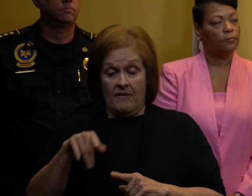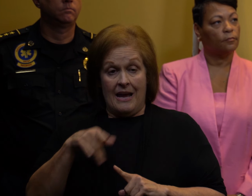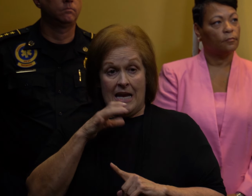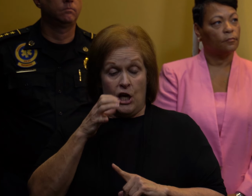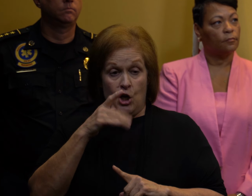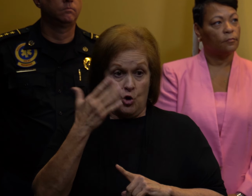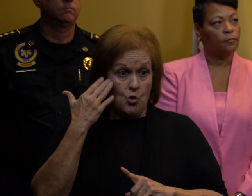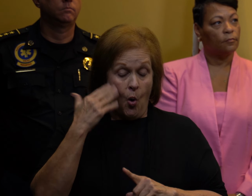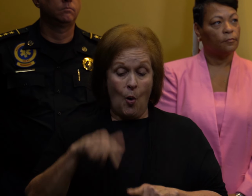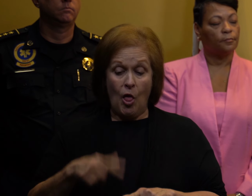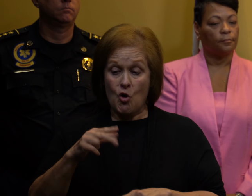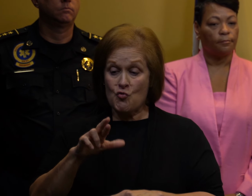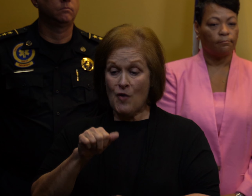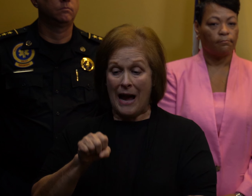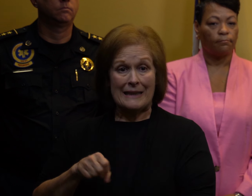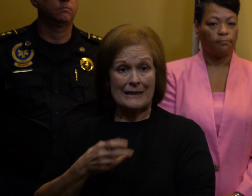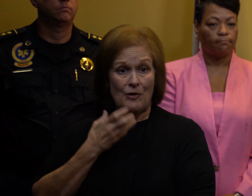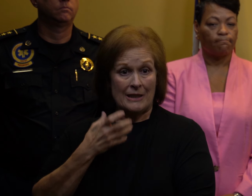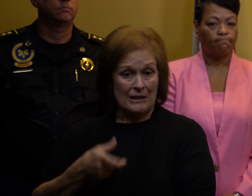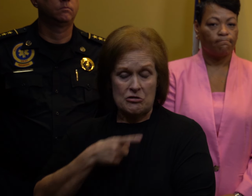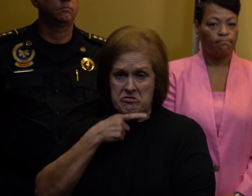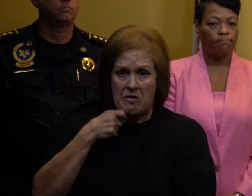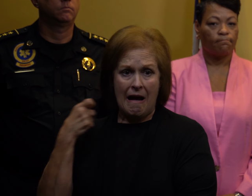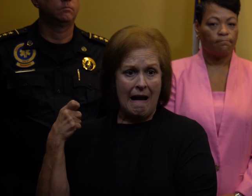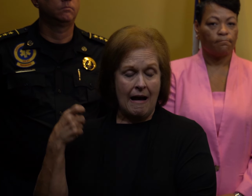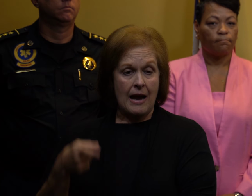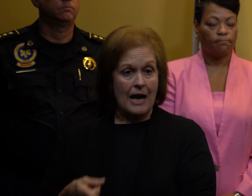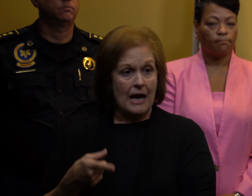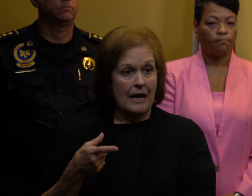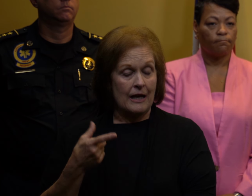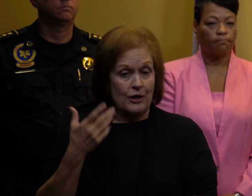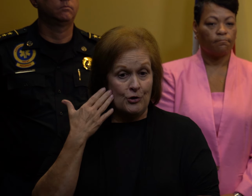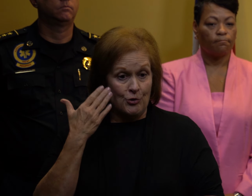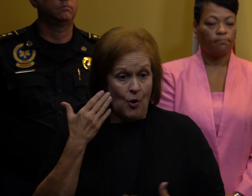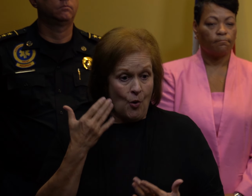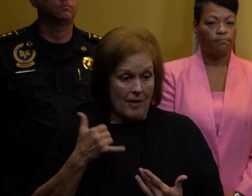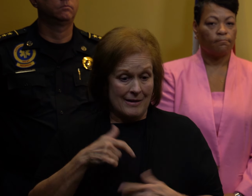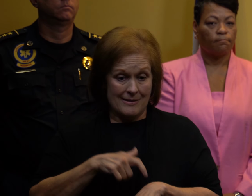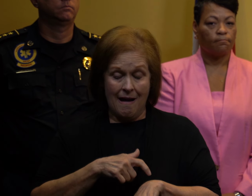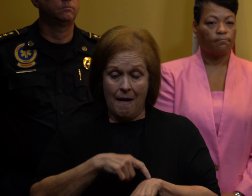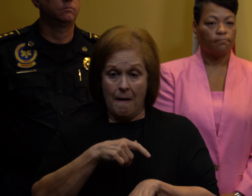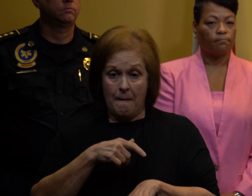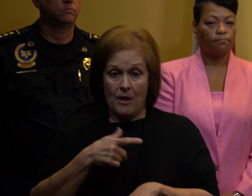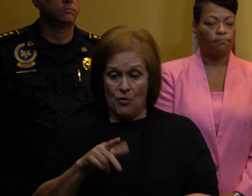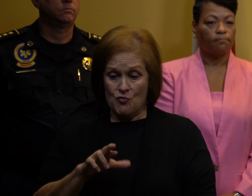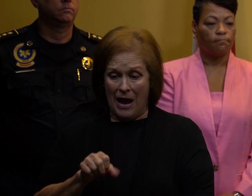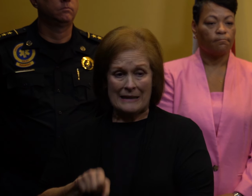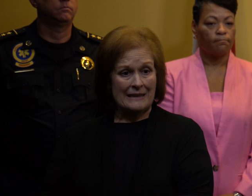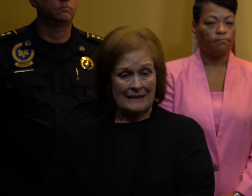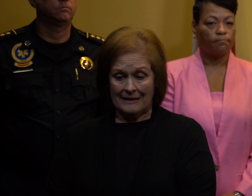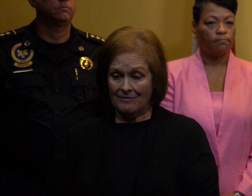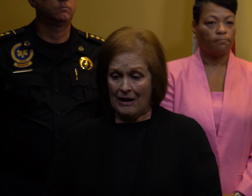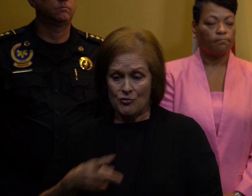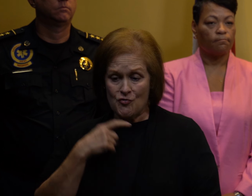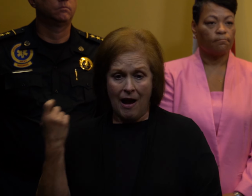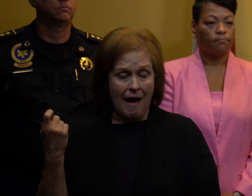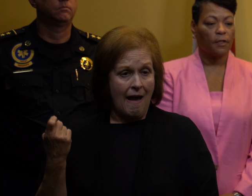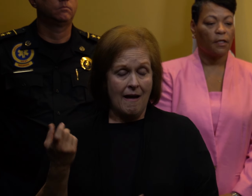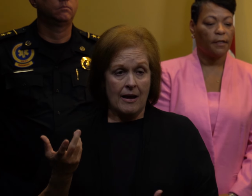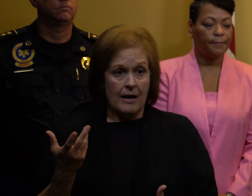everyone knows the grass is dry. Anyone that has been trying to keep their lawn alive during this heat knows the grass is dry, the vegetation is